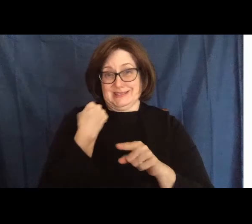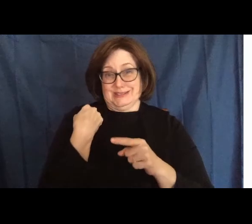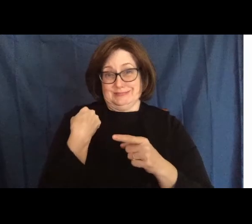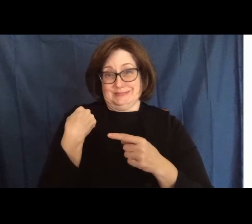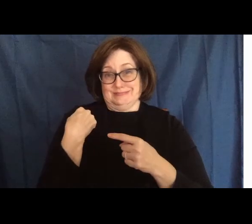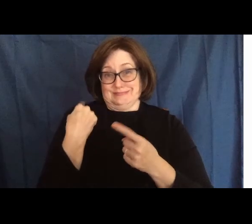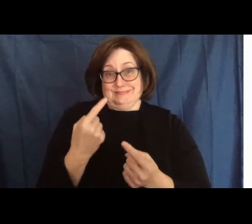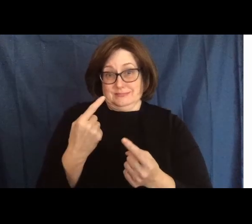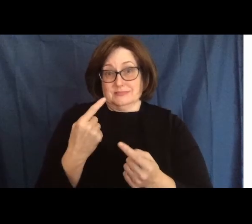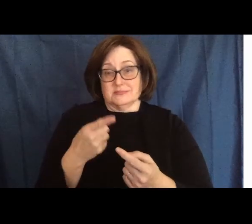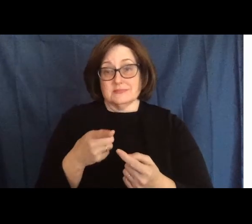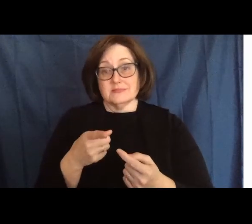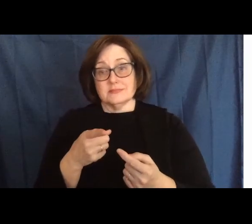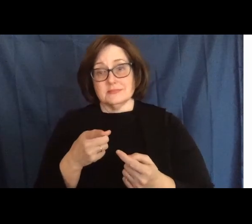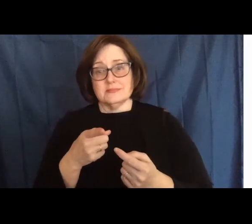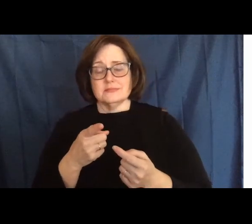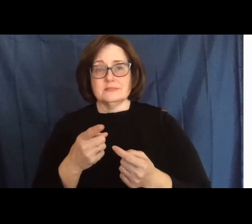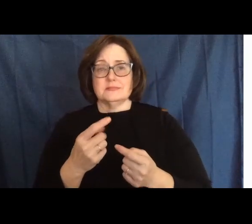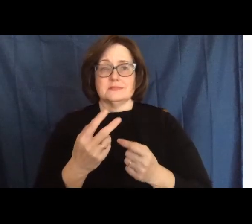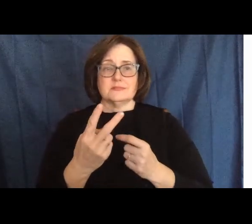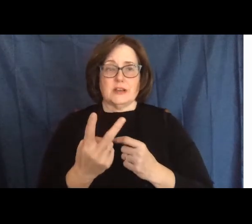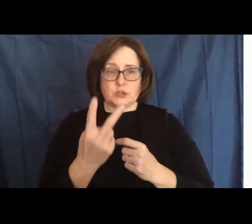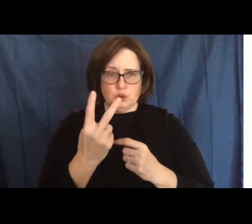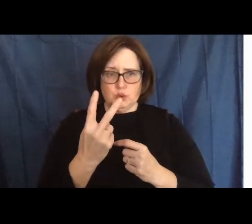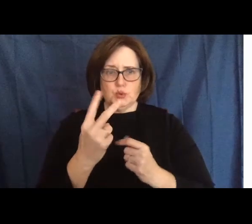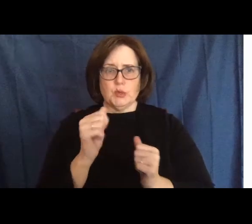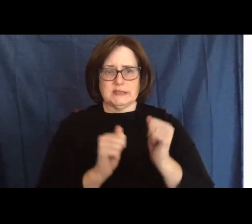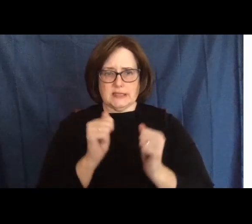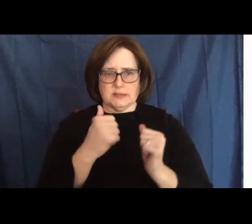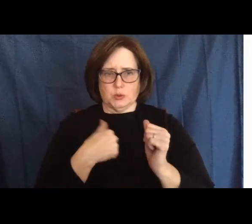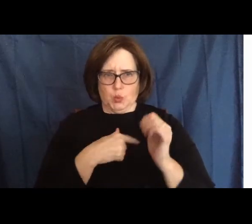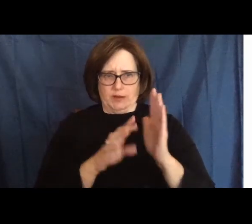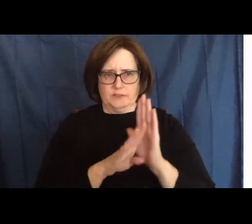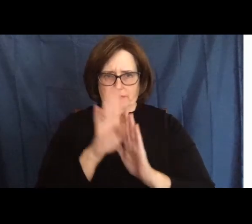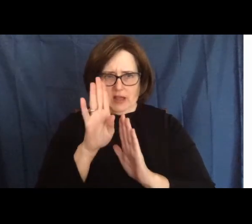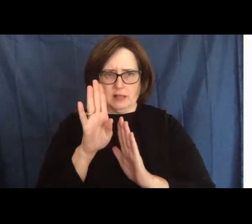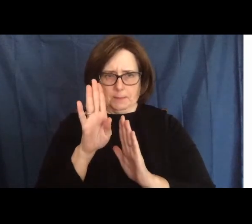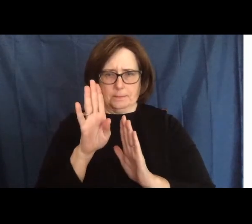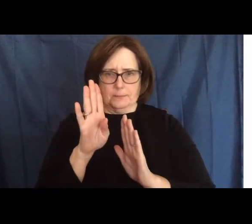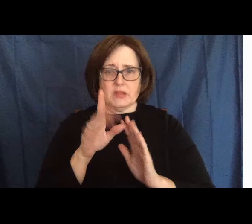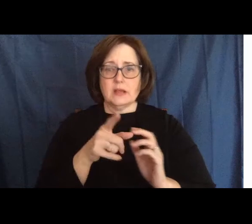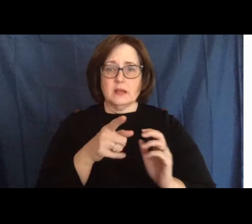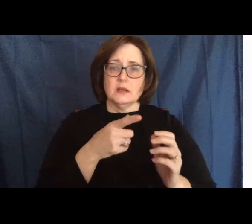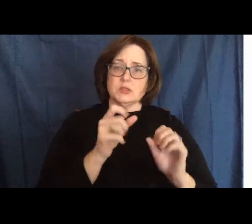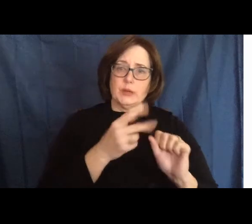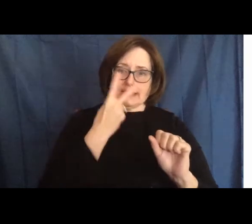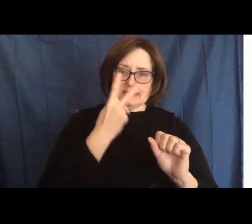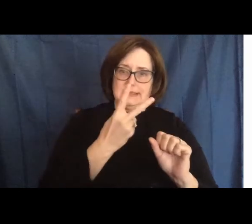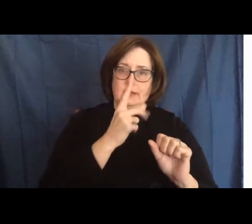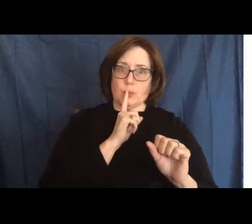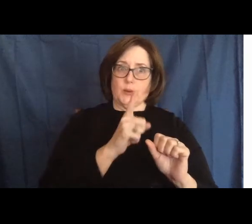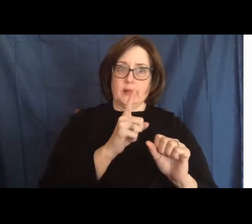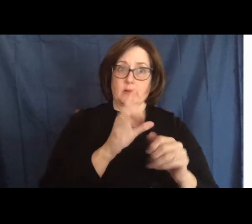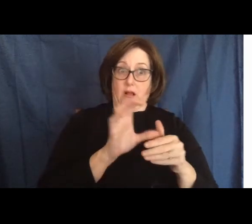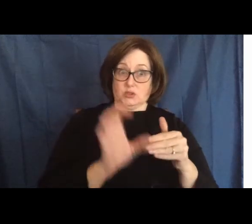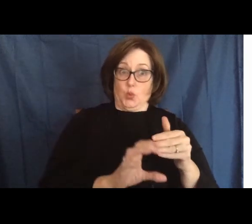conducting also two assessments in order to see what were the real consequences for parents and